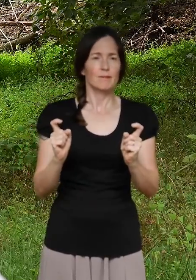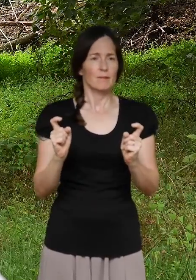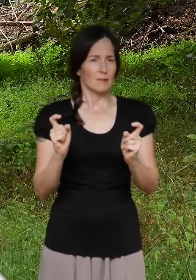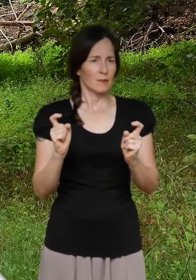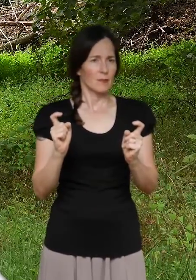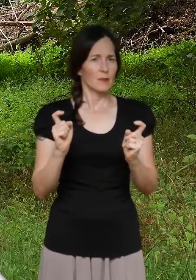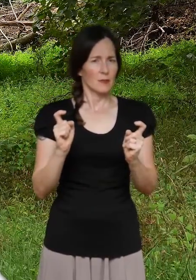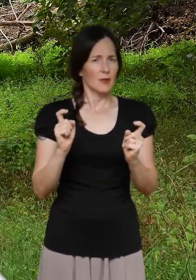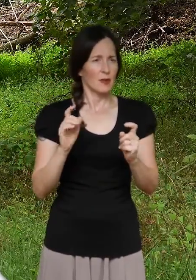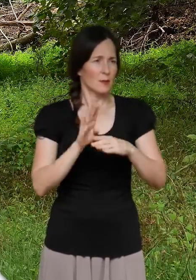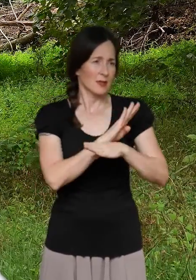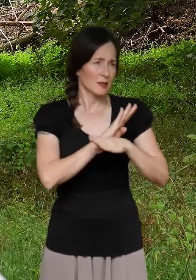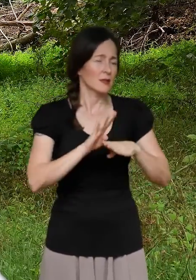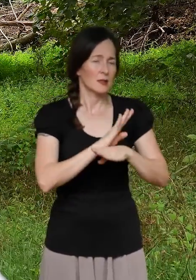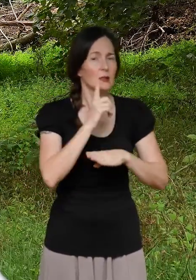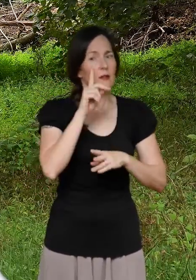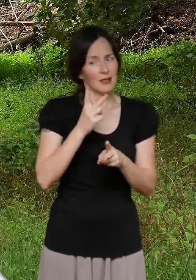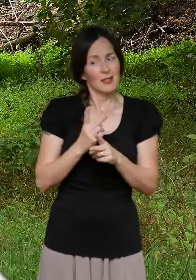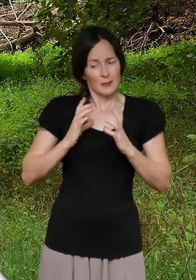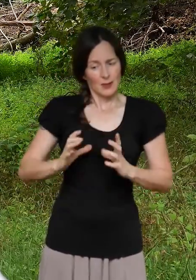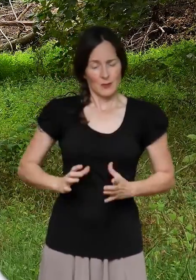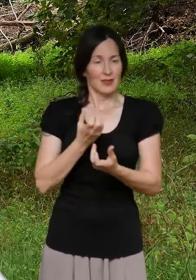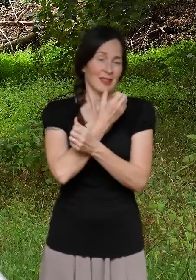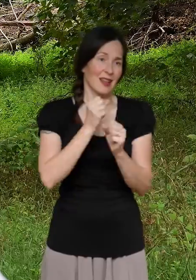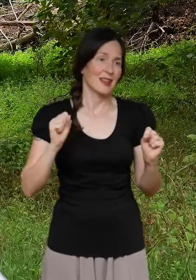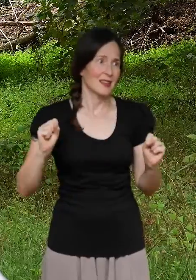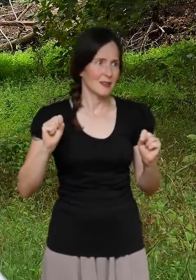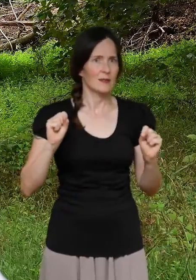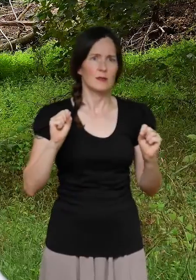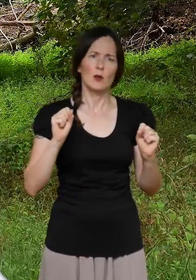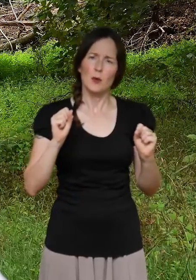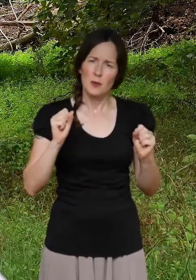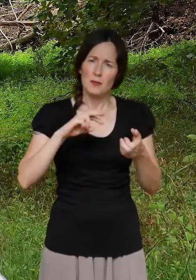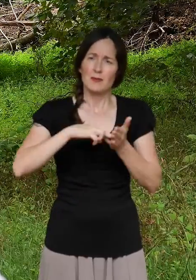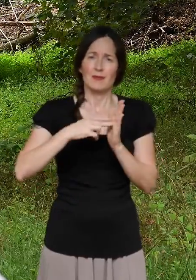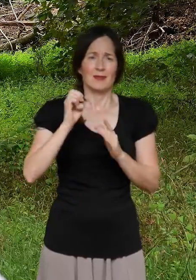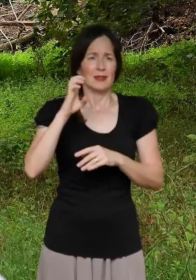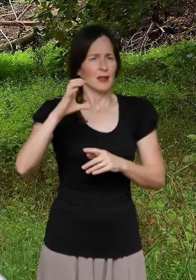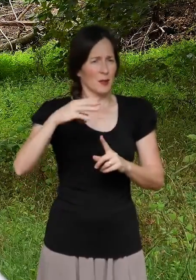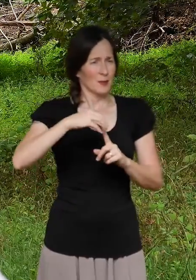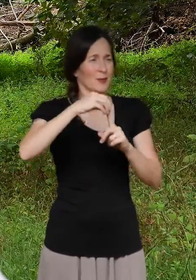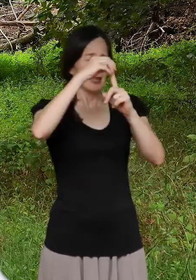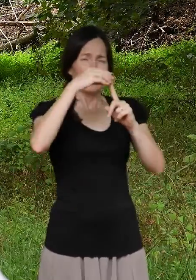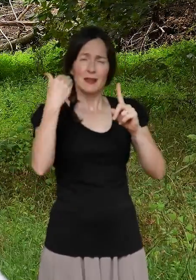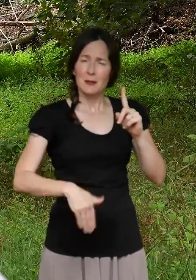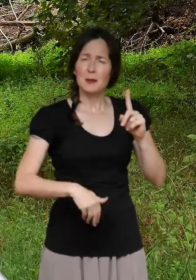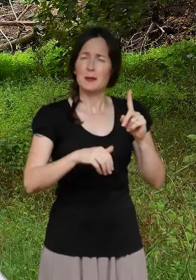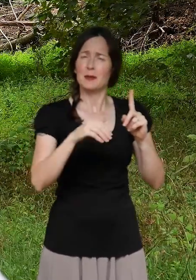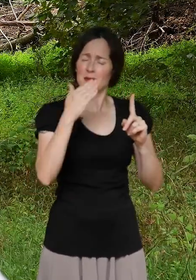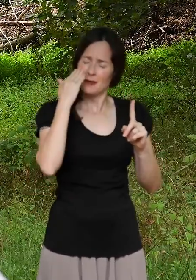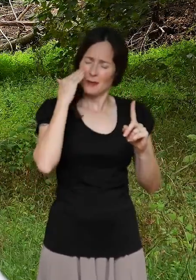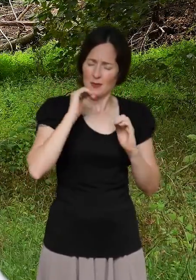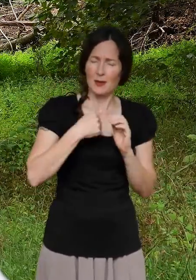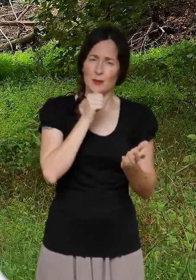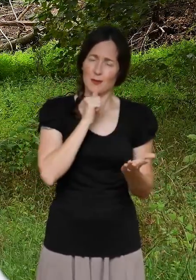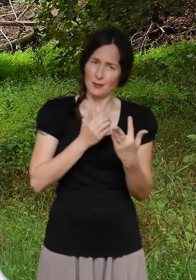neighbors, restaurant owners, university professors, and other engineers mucking out the basements of antique stores, and much